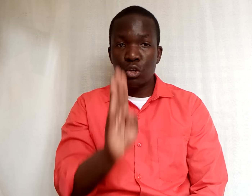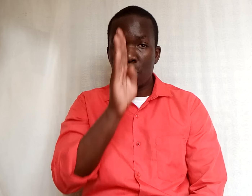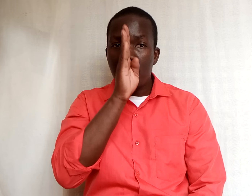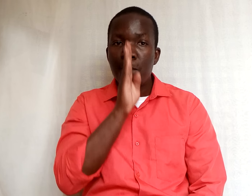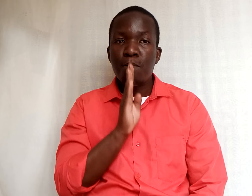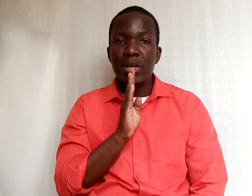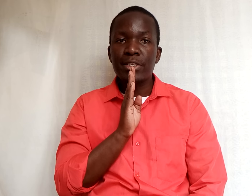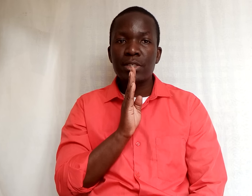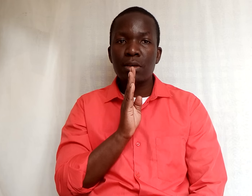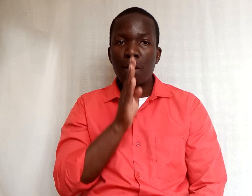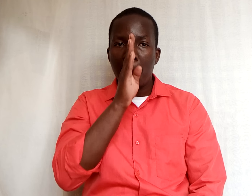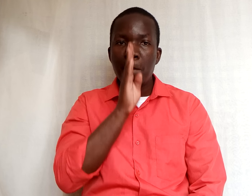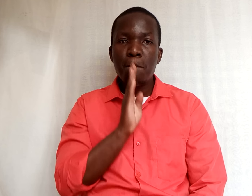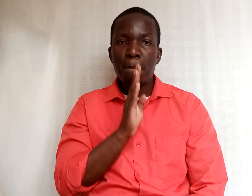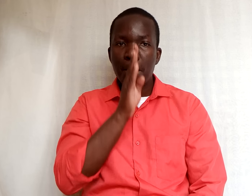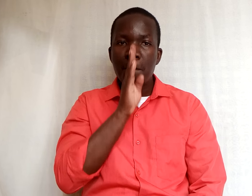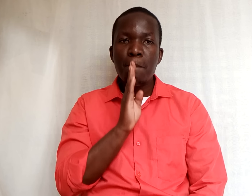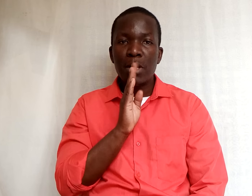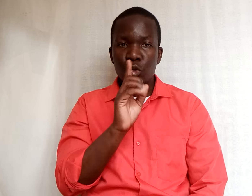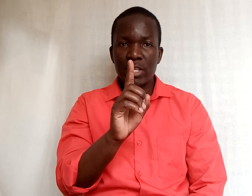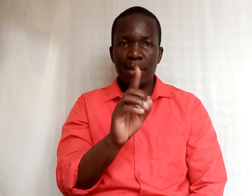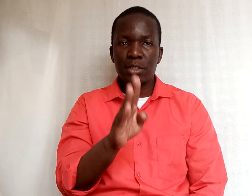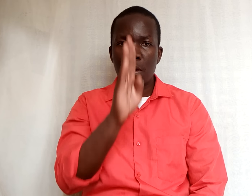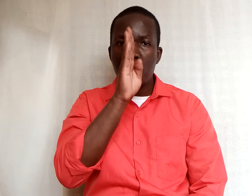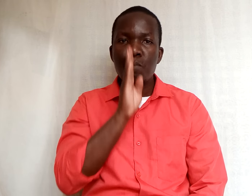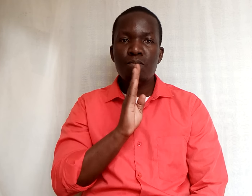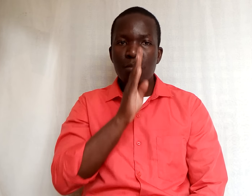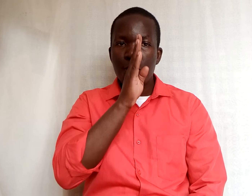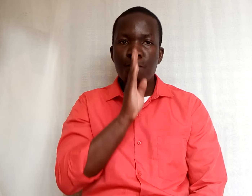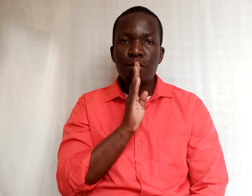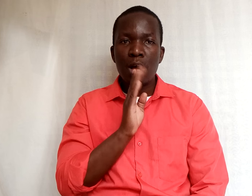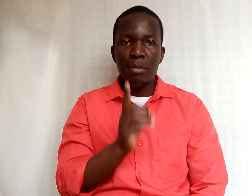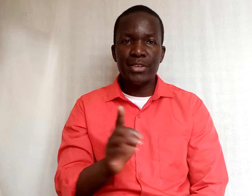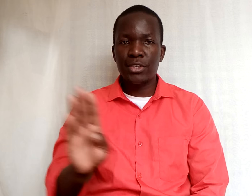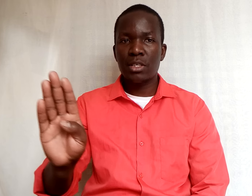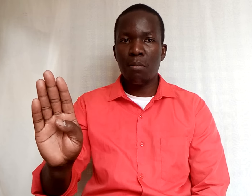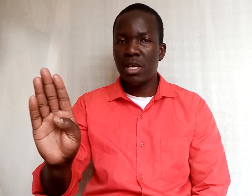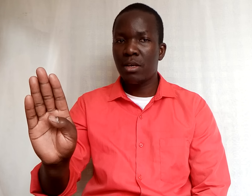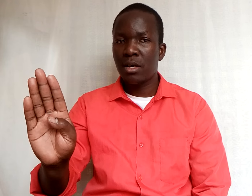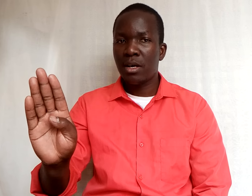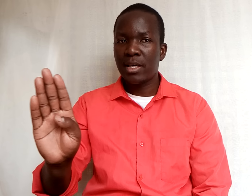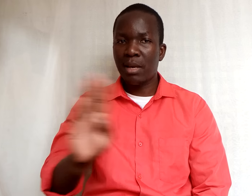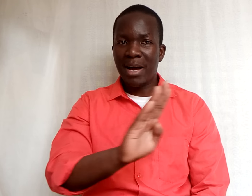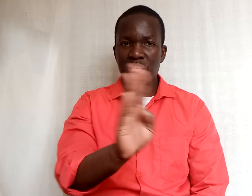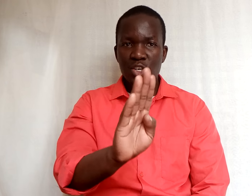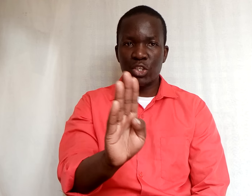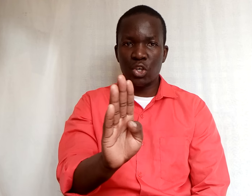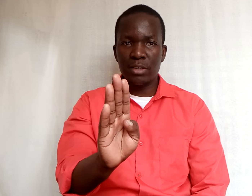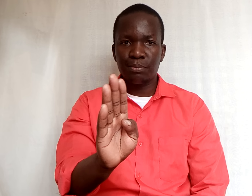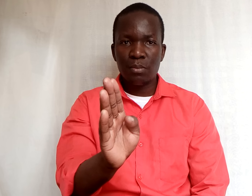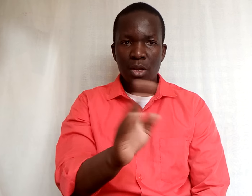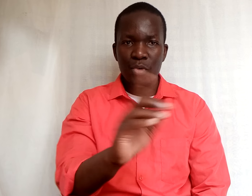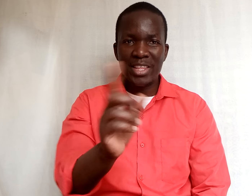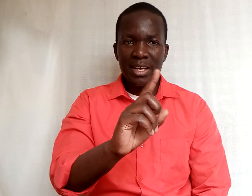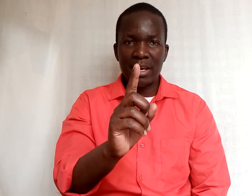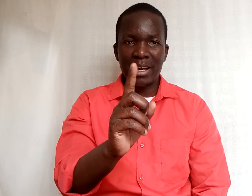So beans, 2 times, beans, B. Same articulation with